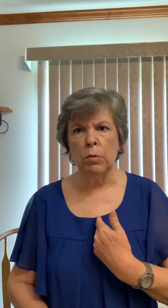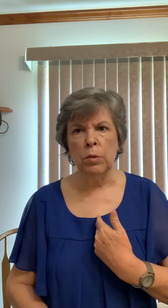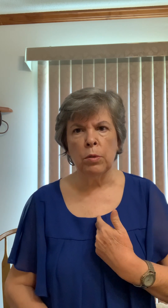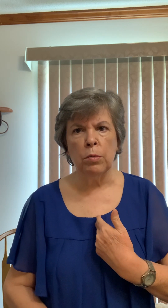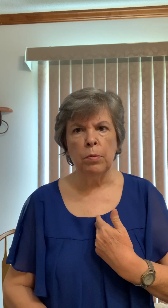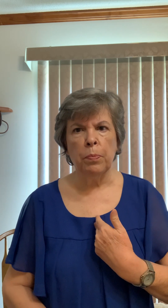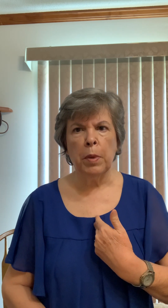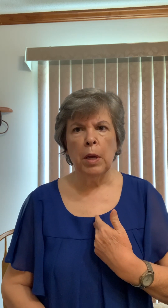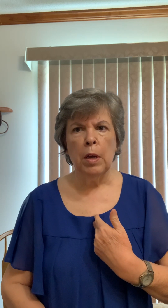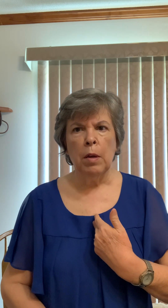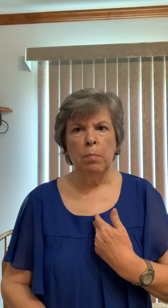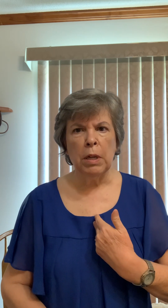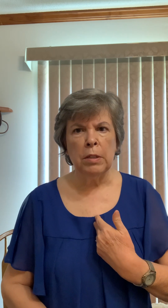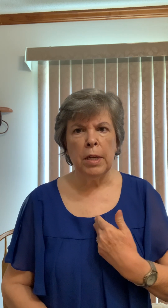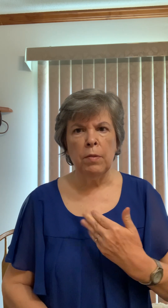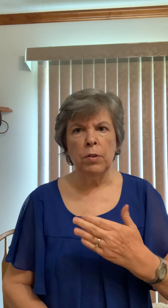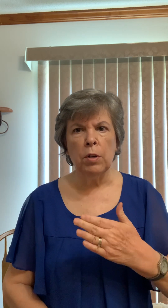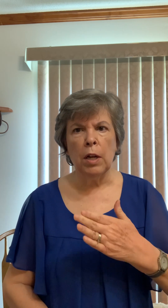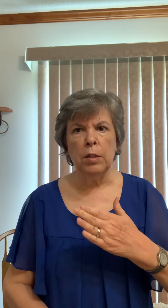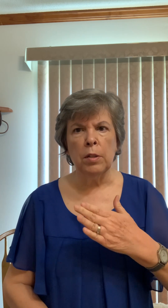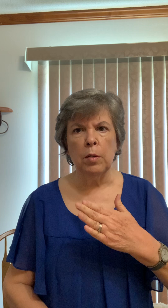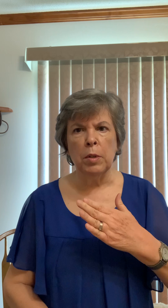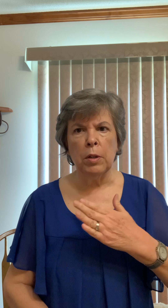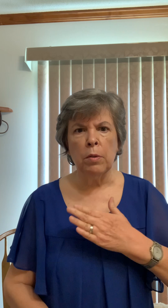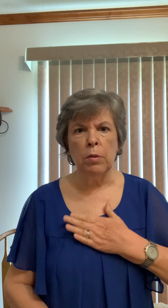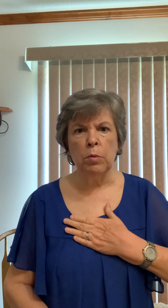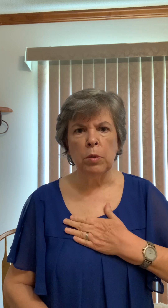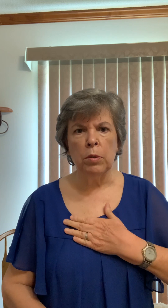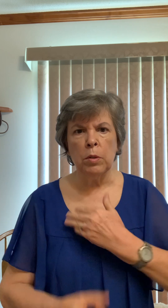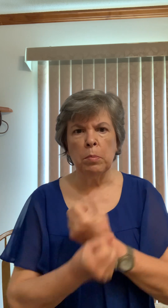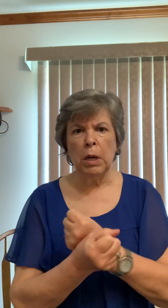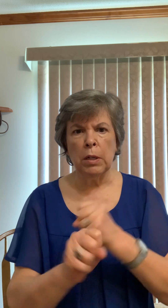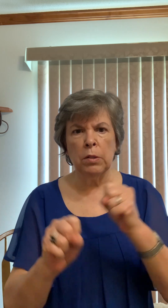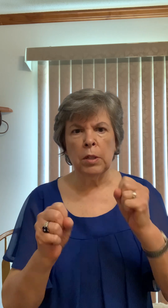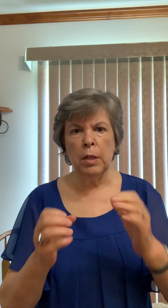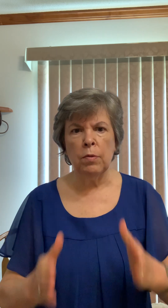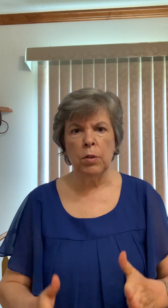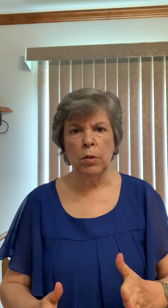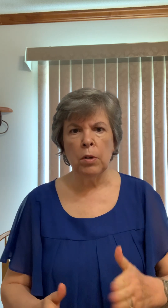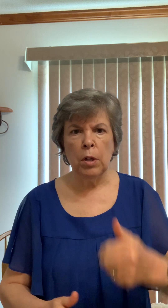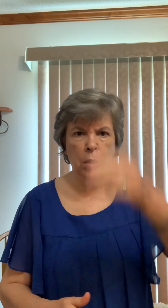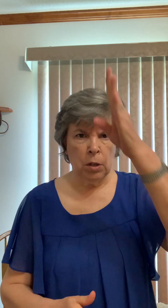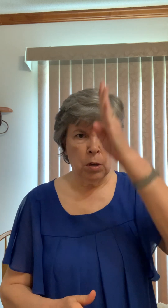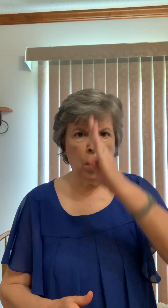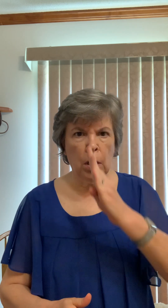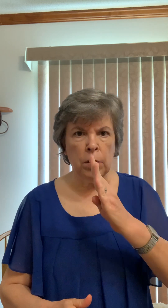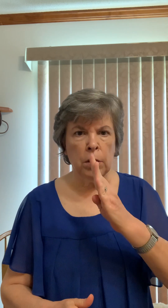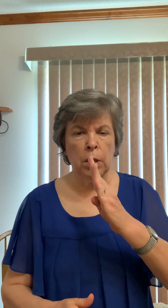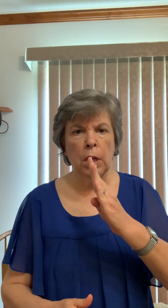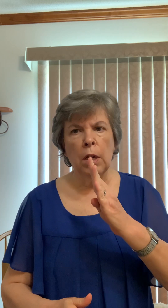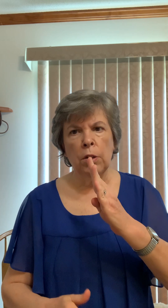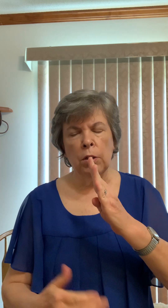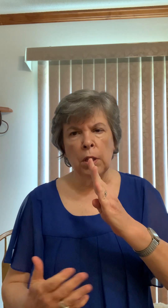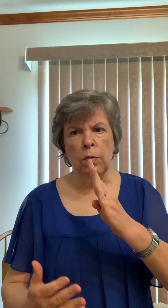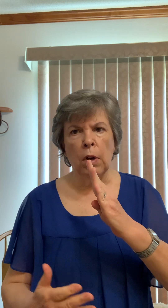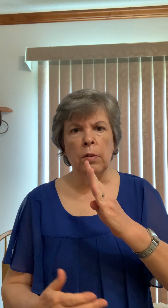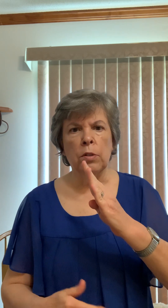soul. My Savior, God, to thee. We know those words. My Savior, God. You can leave out the